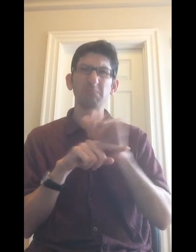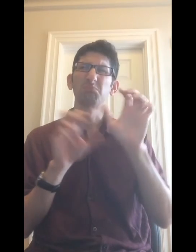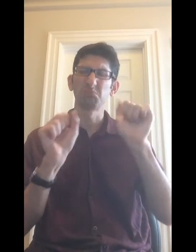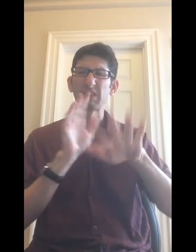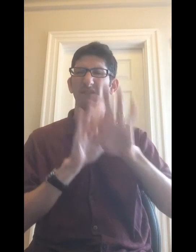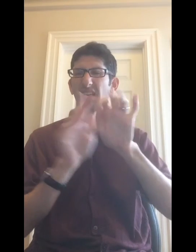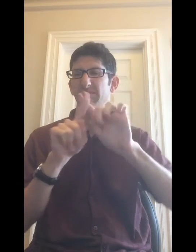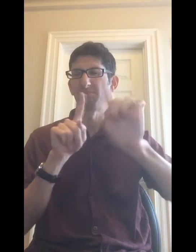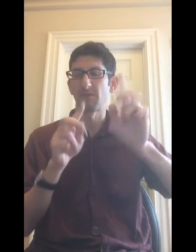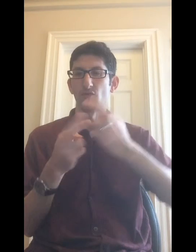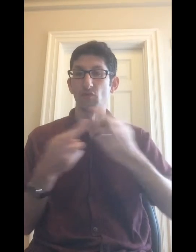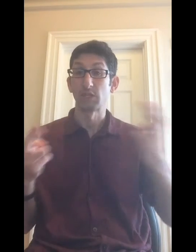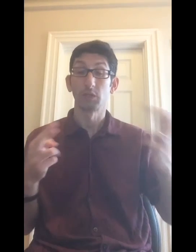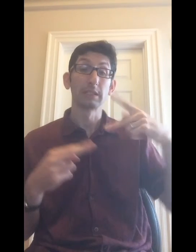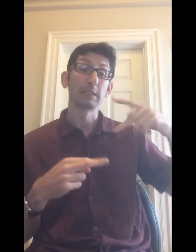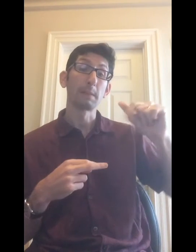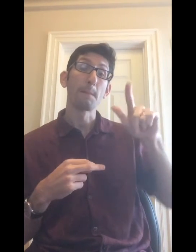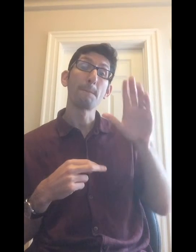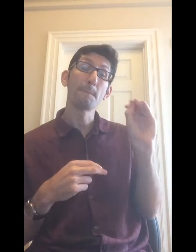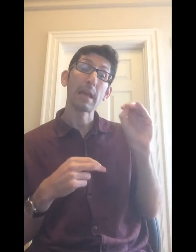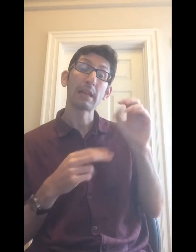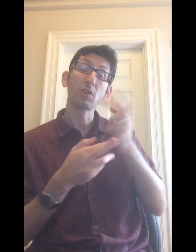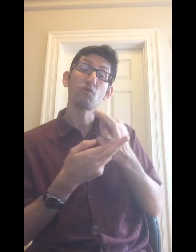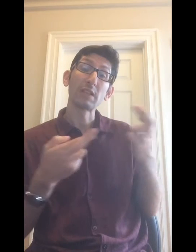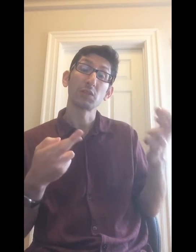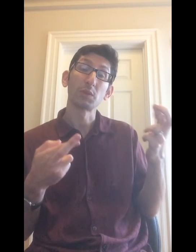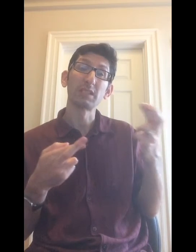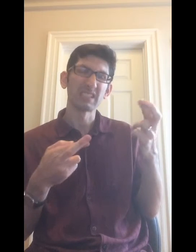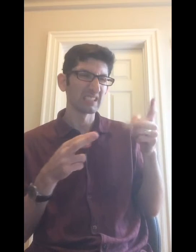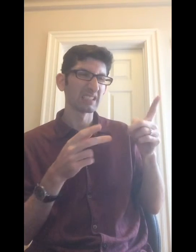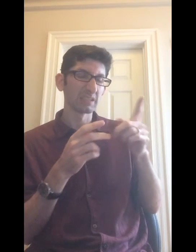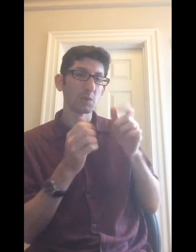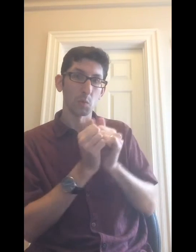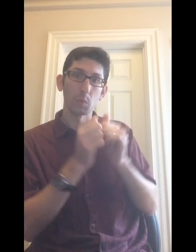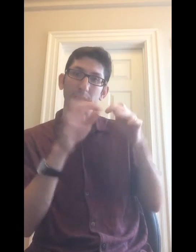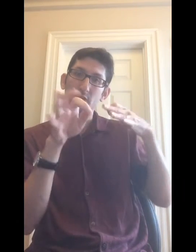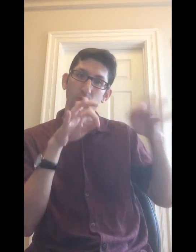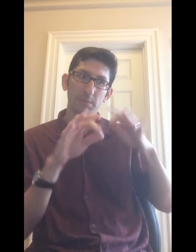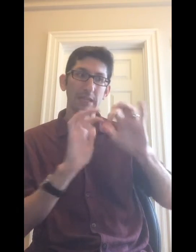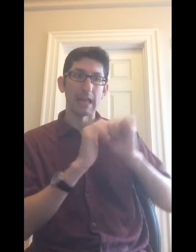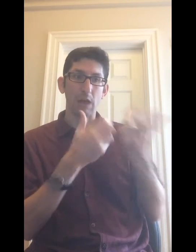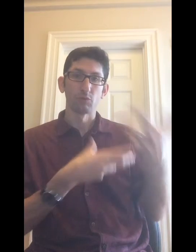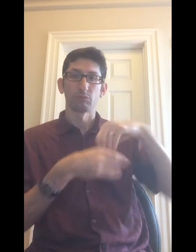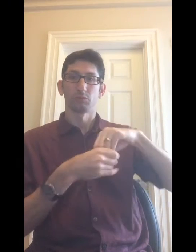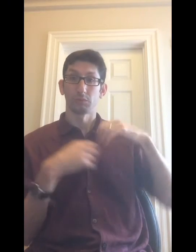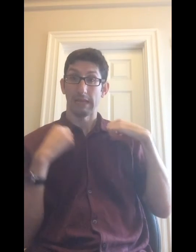paleo resources include extensive descriptions of exercise and how that should be incorporated into the paleo